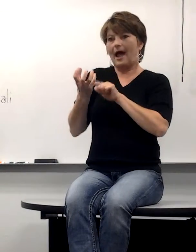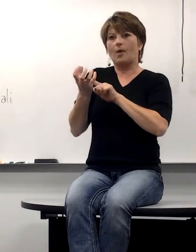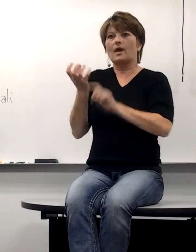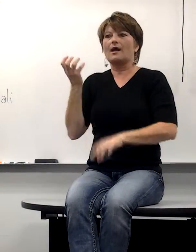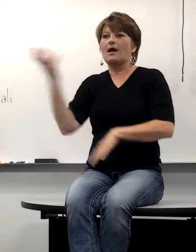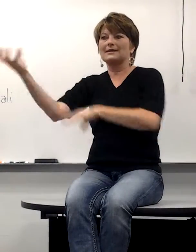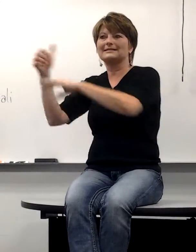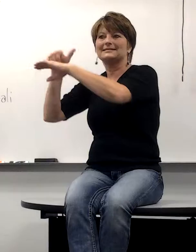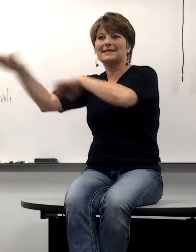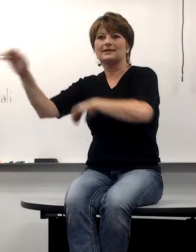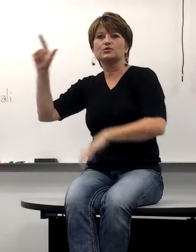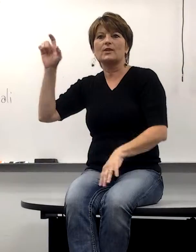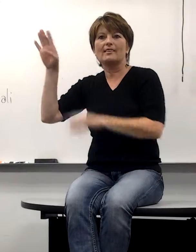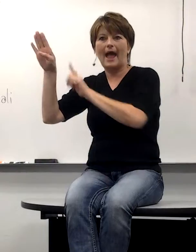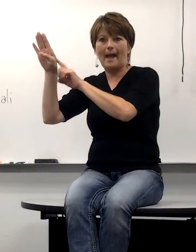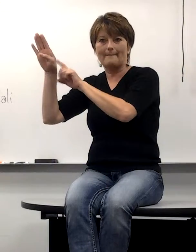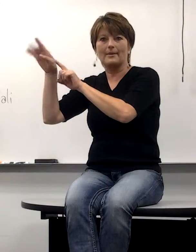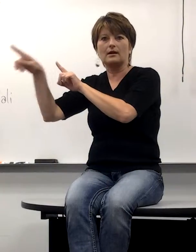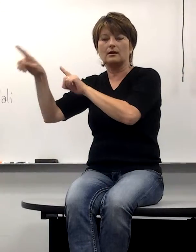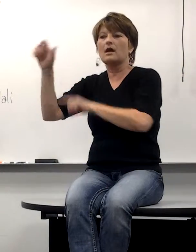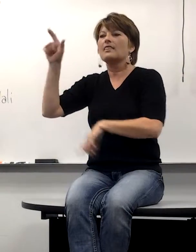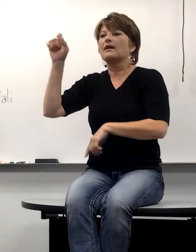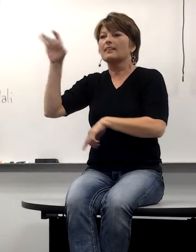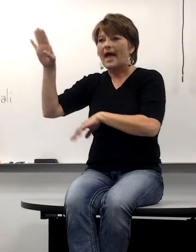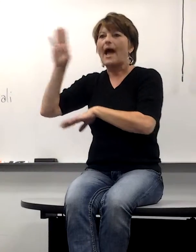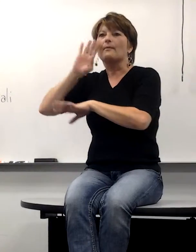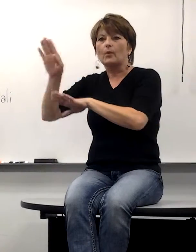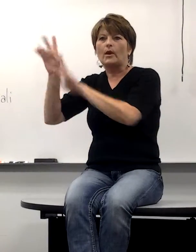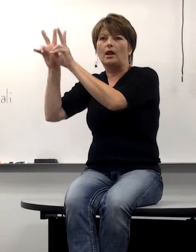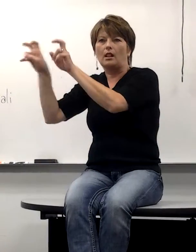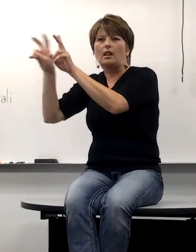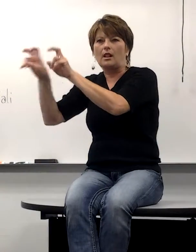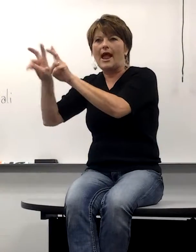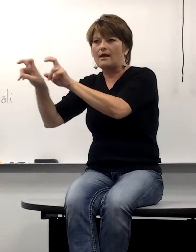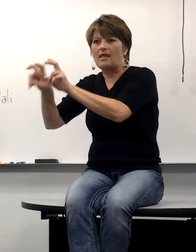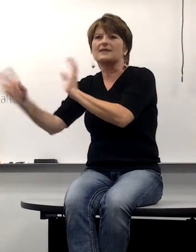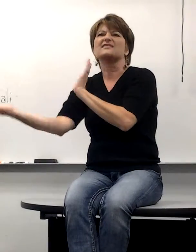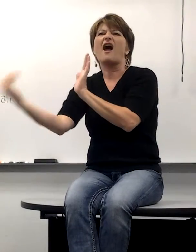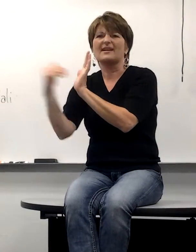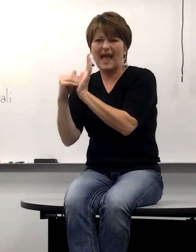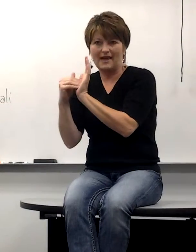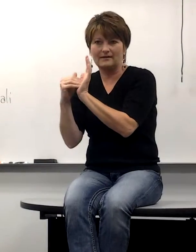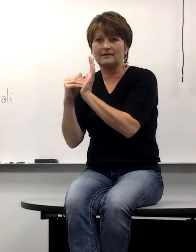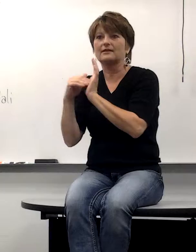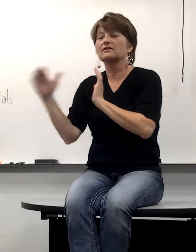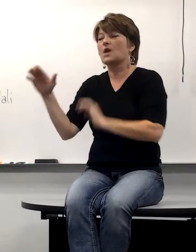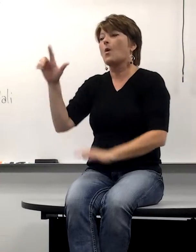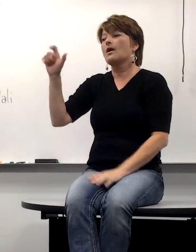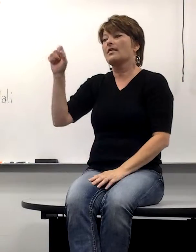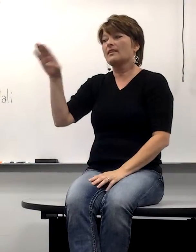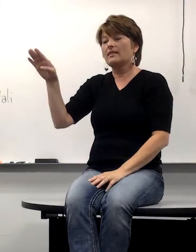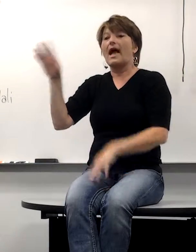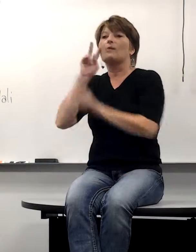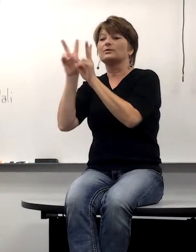But when they take out the lump with the mastectomy, they analyze it again.